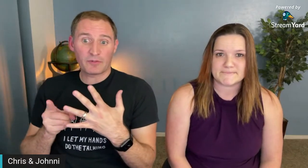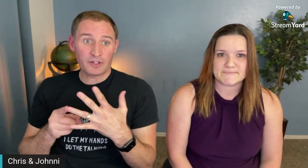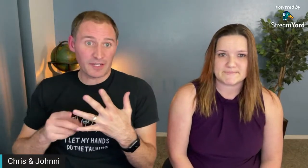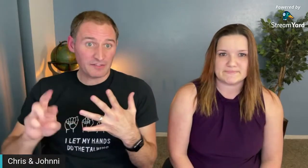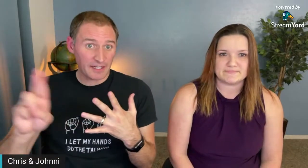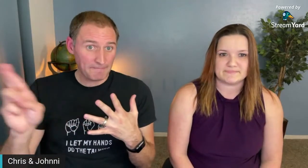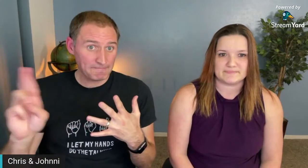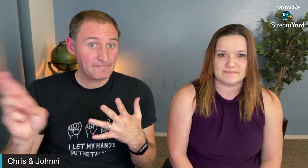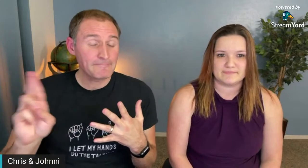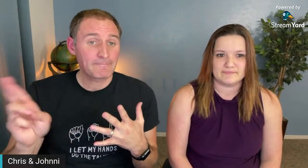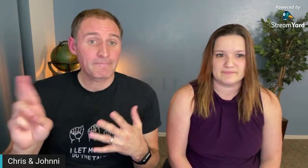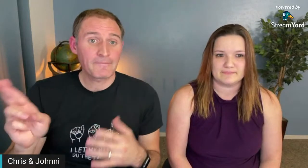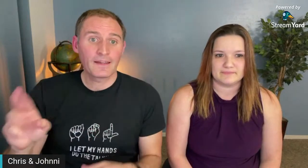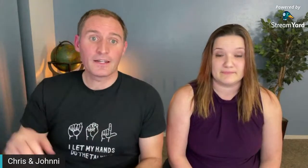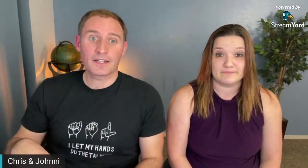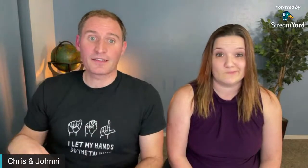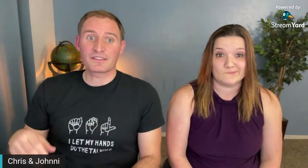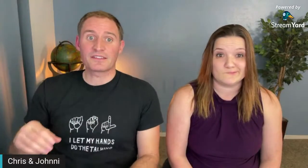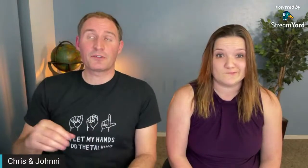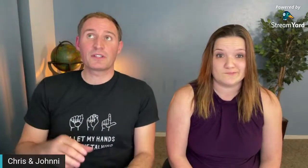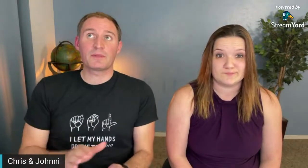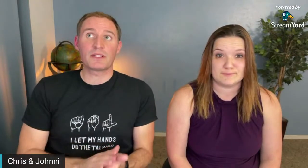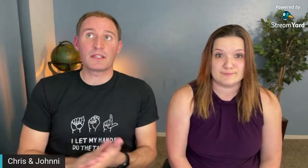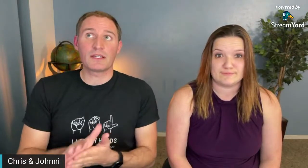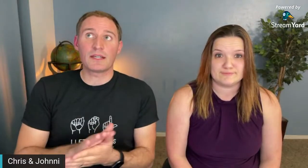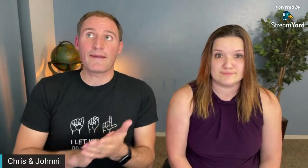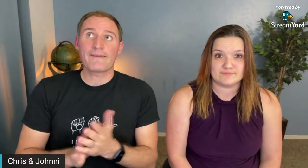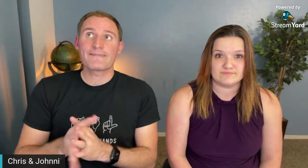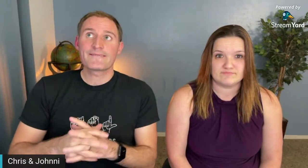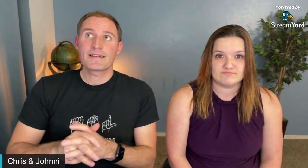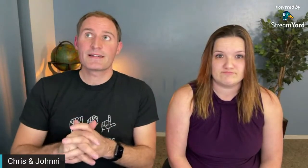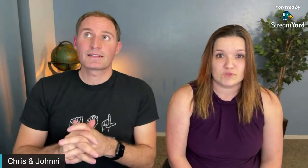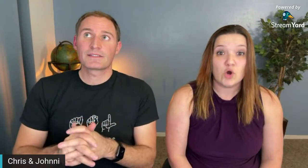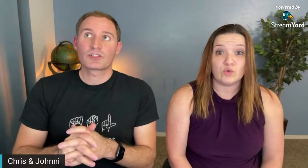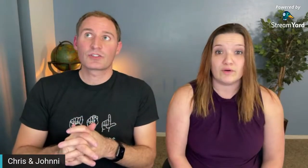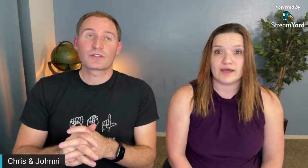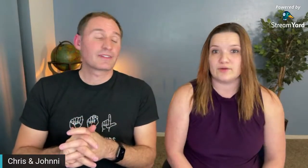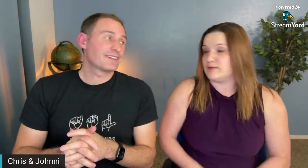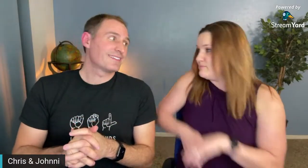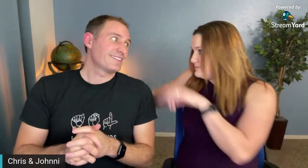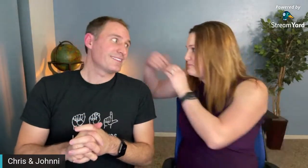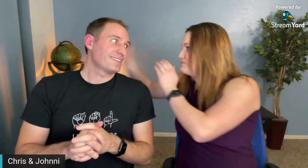Are you guys ready? Okay, this is going to be. Oh, I know a name.